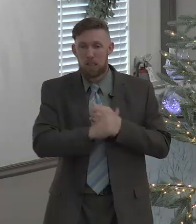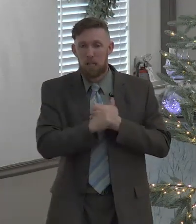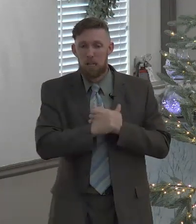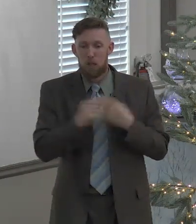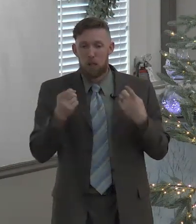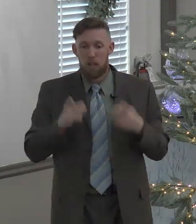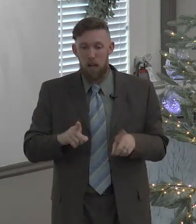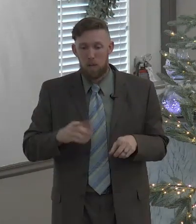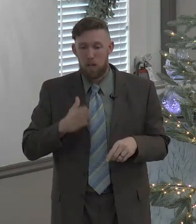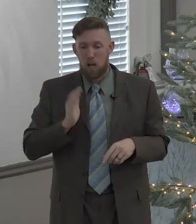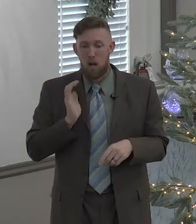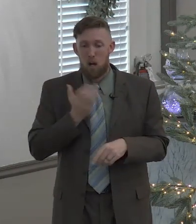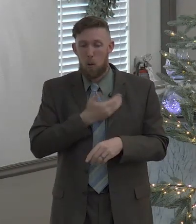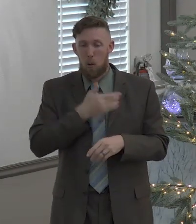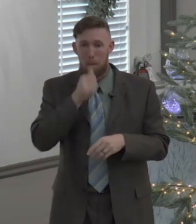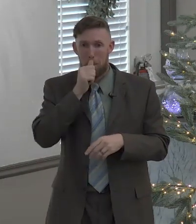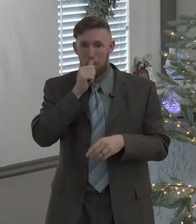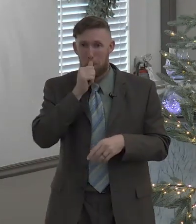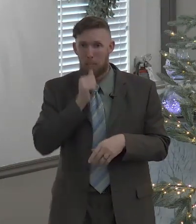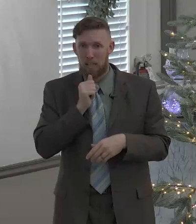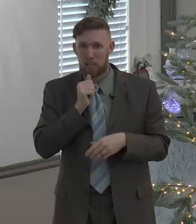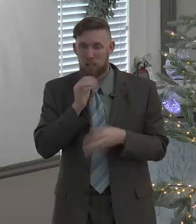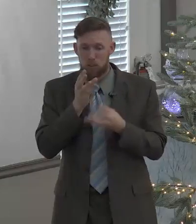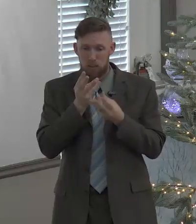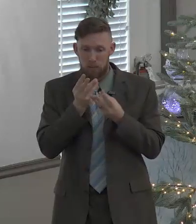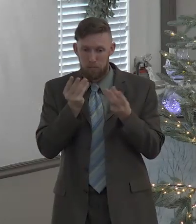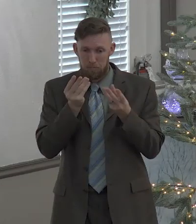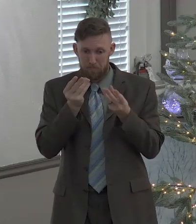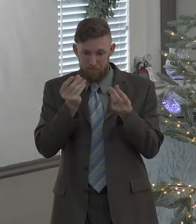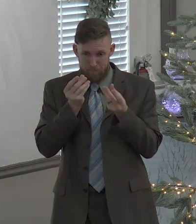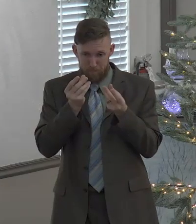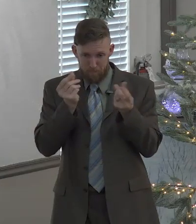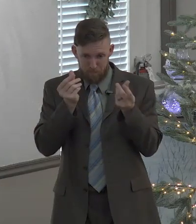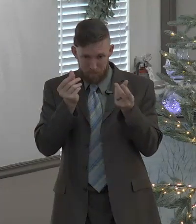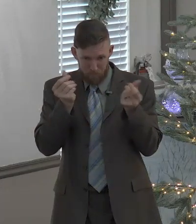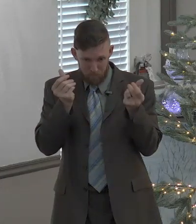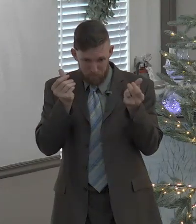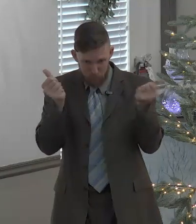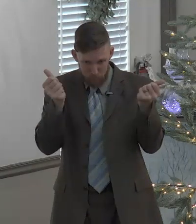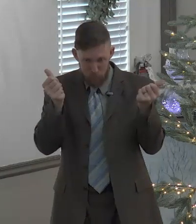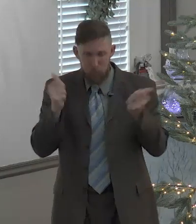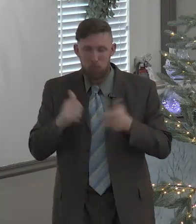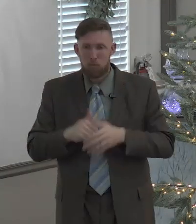Doesn't really help us when our patience is growing thin.